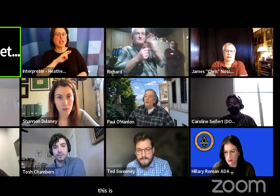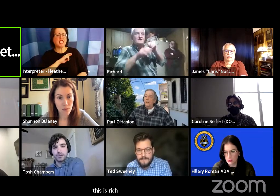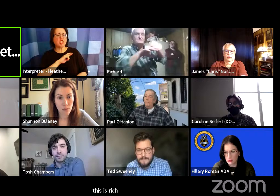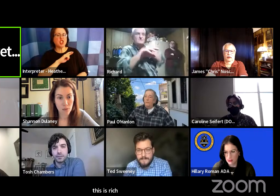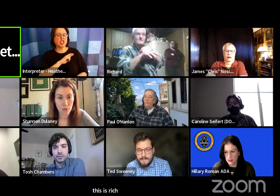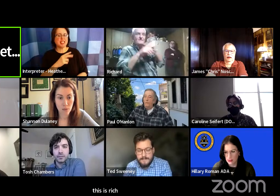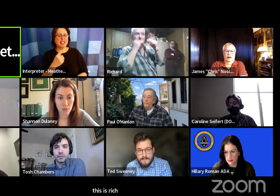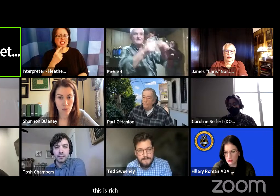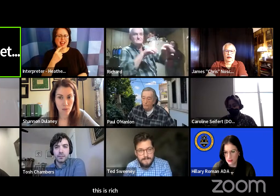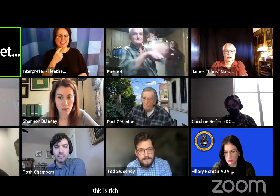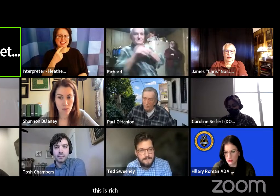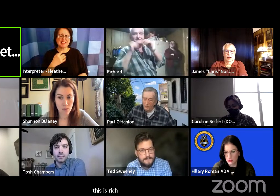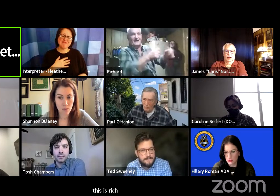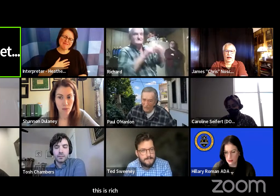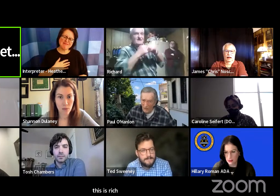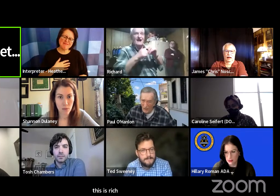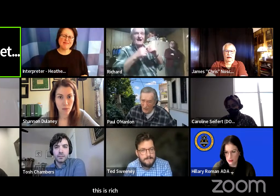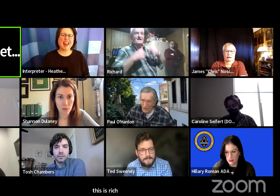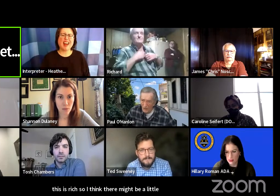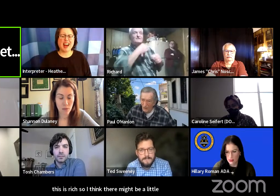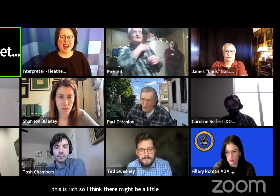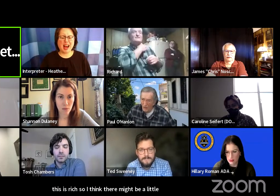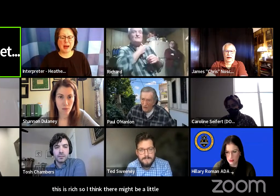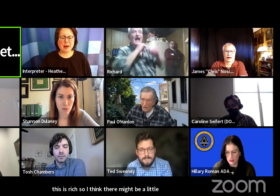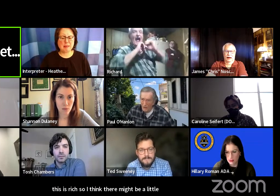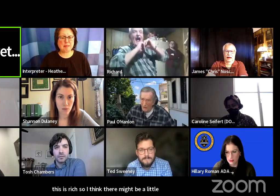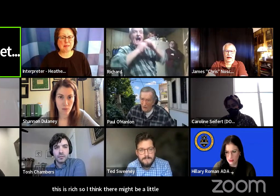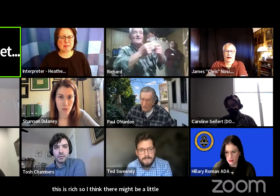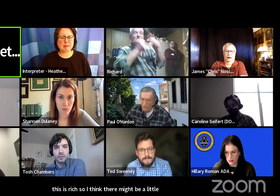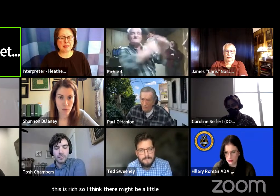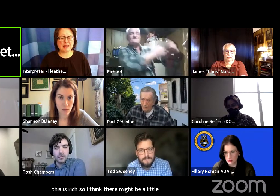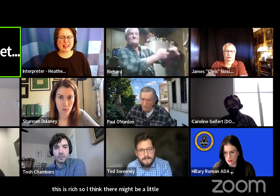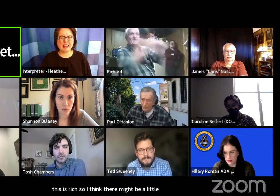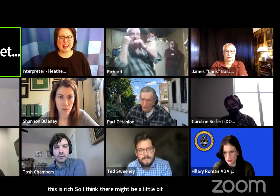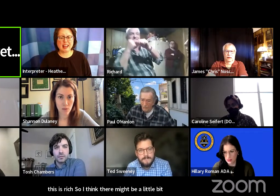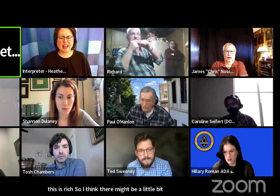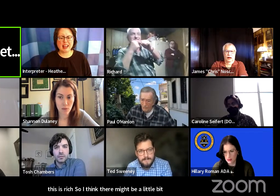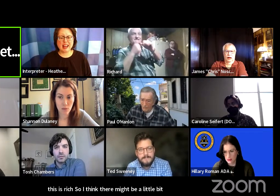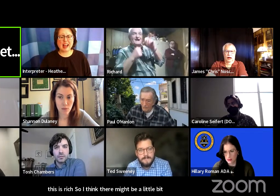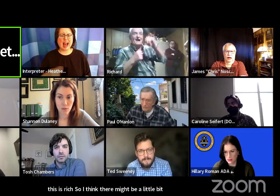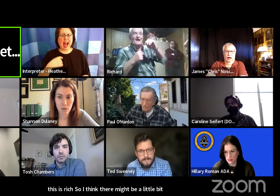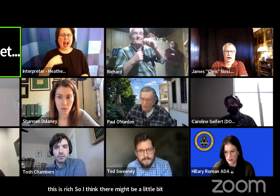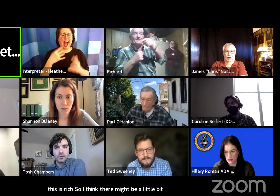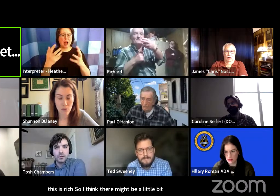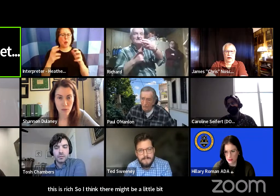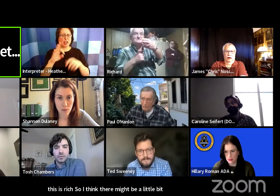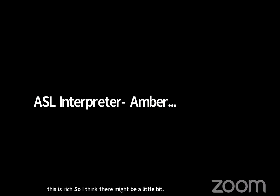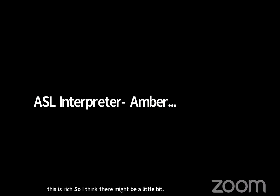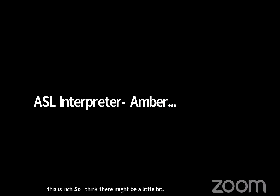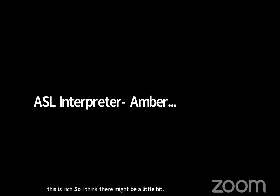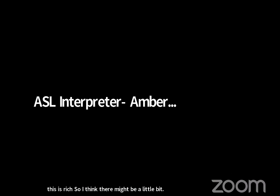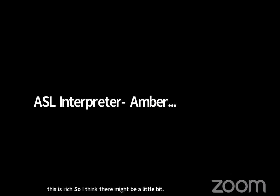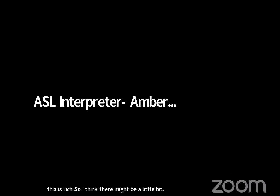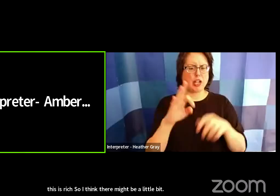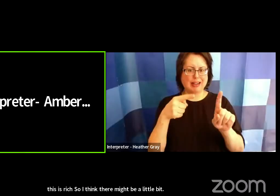So I think there might be a little bit, I wanted to go back to the speed of the scooters.